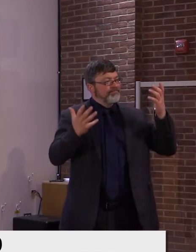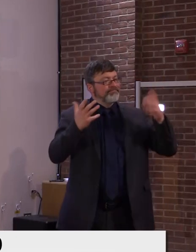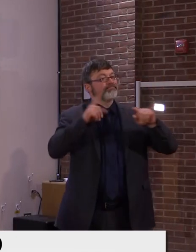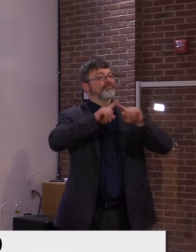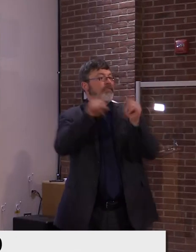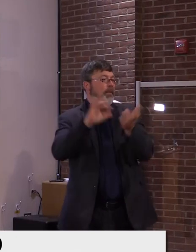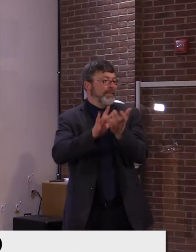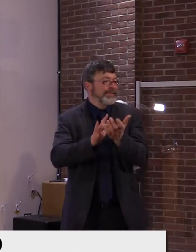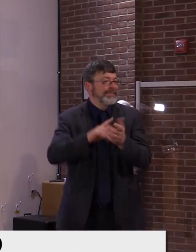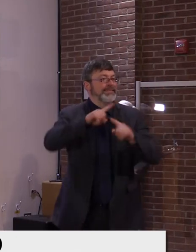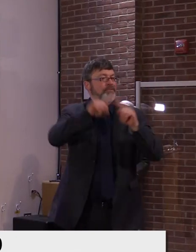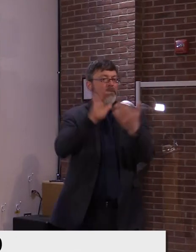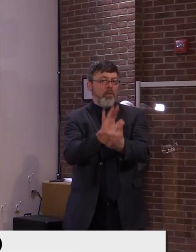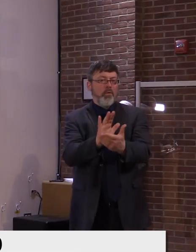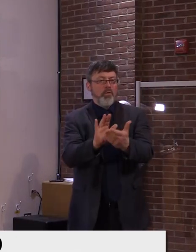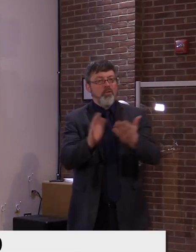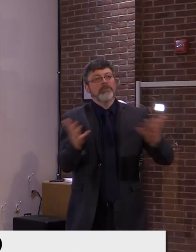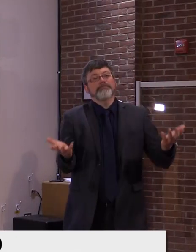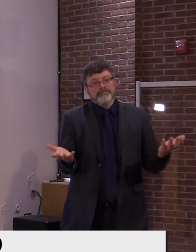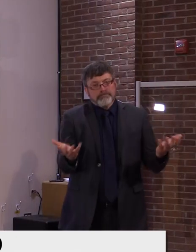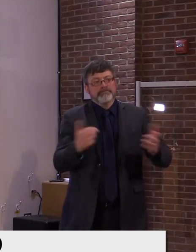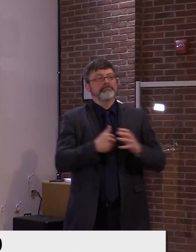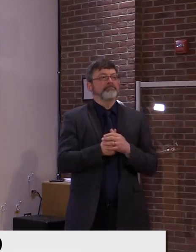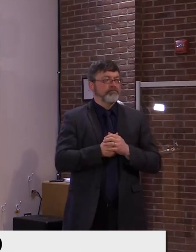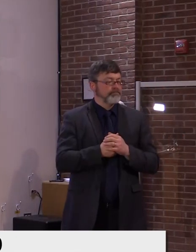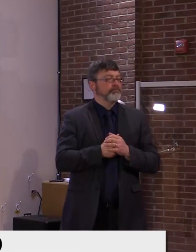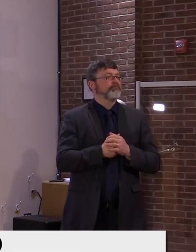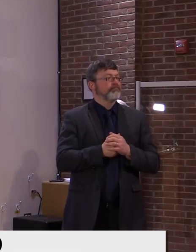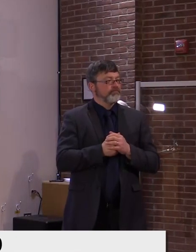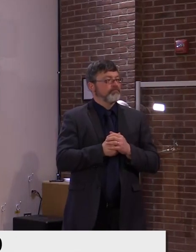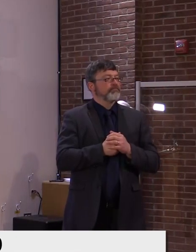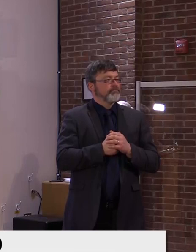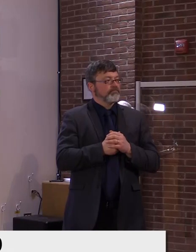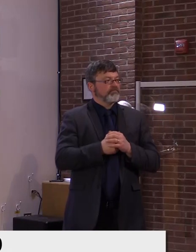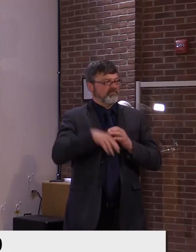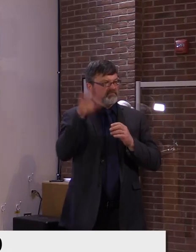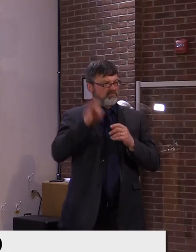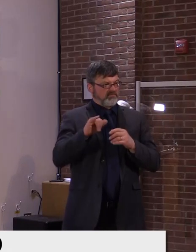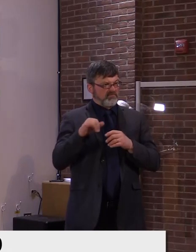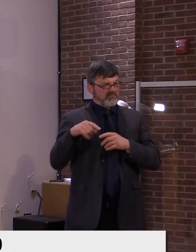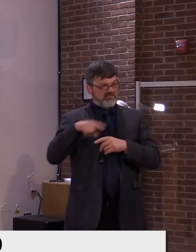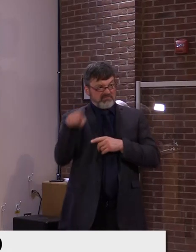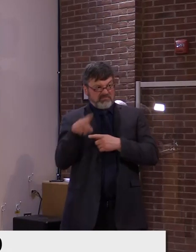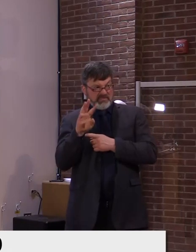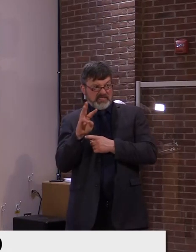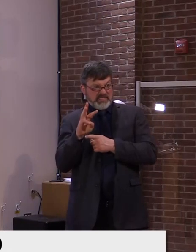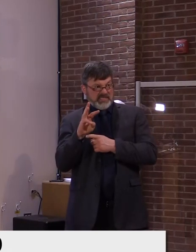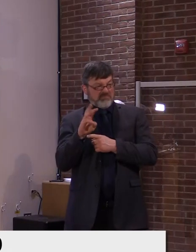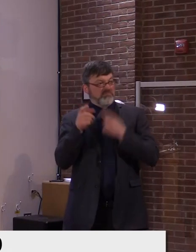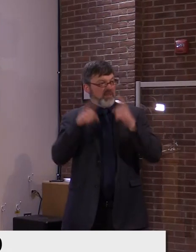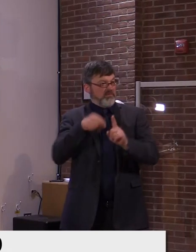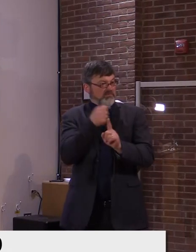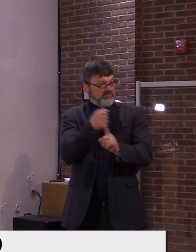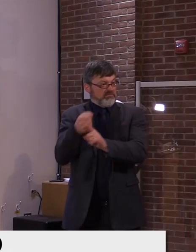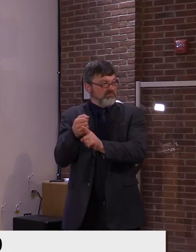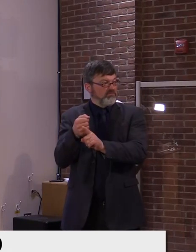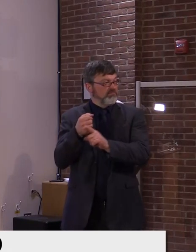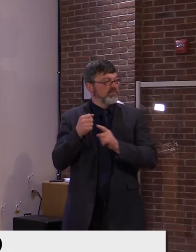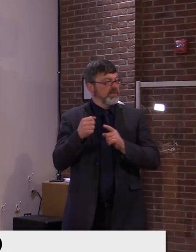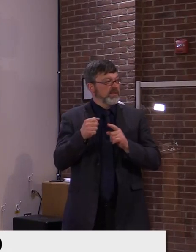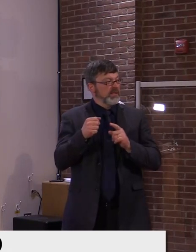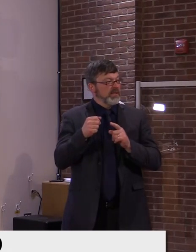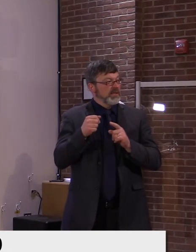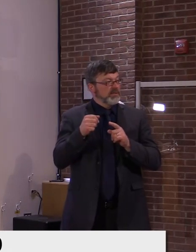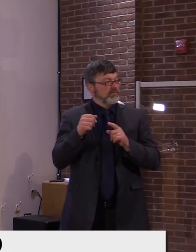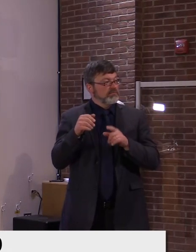of adverse symptoms regarding the Johnson & Johnson in the symptom reporting online tool, all of